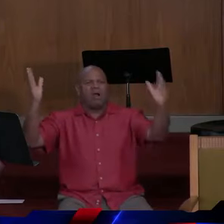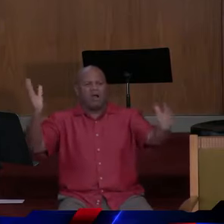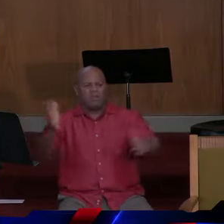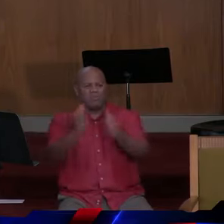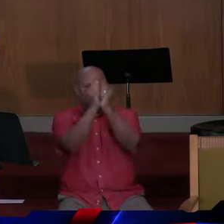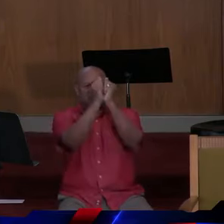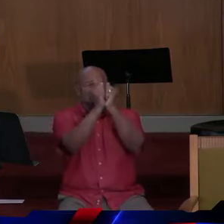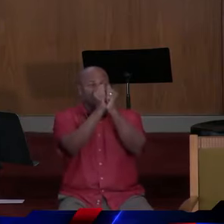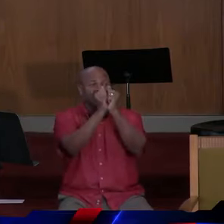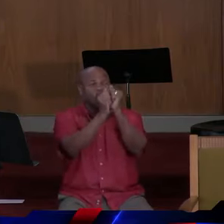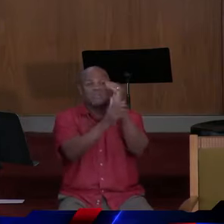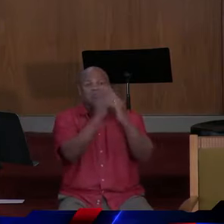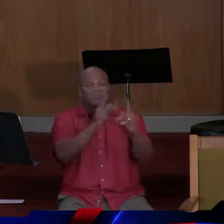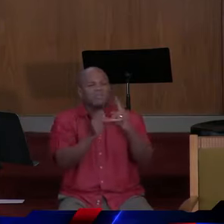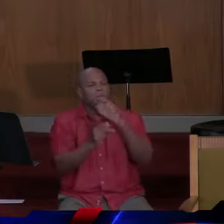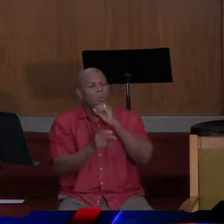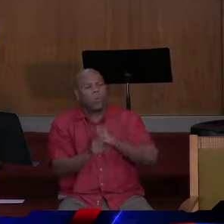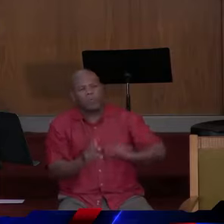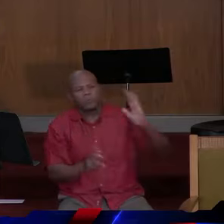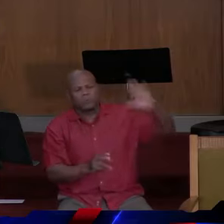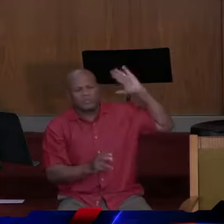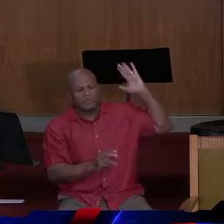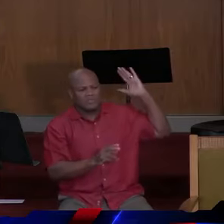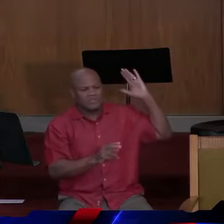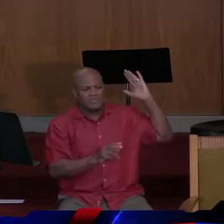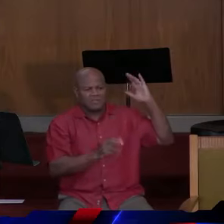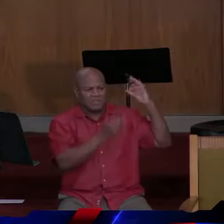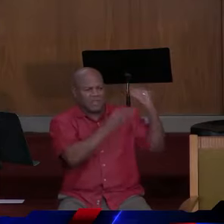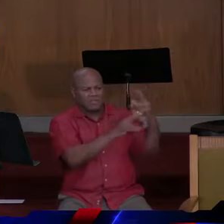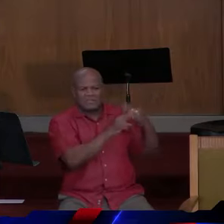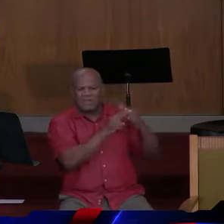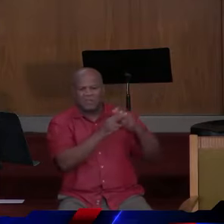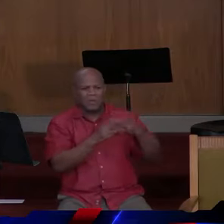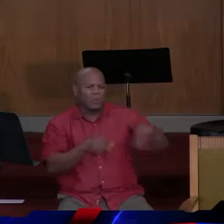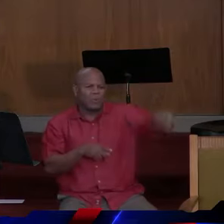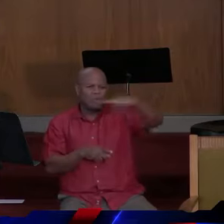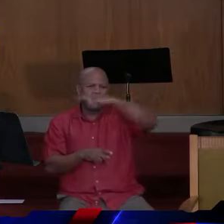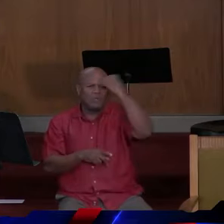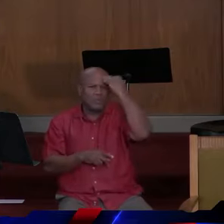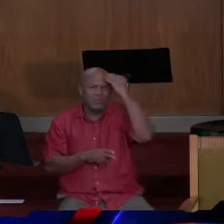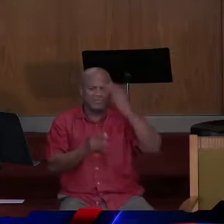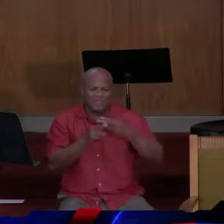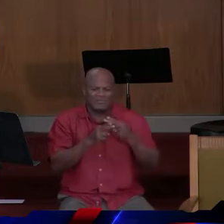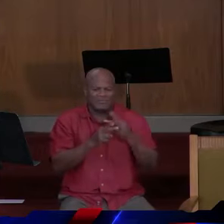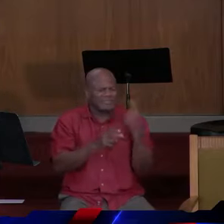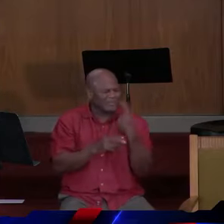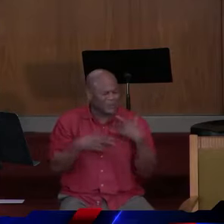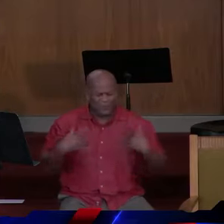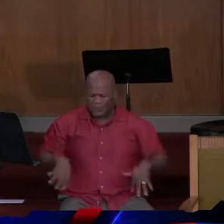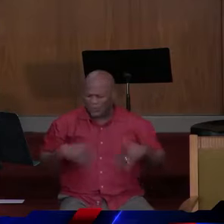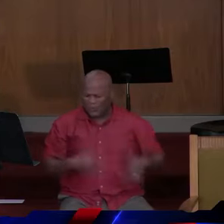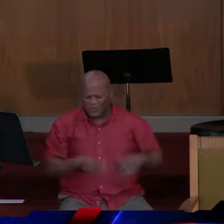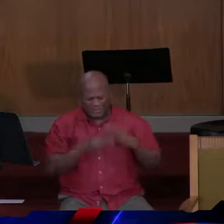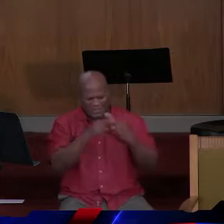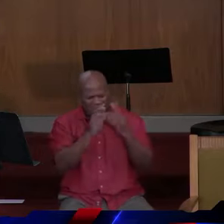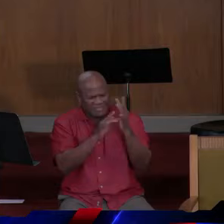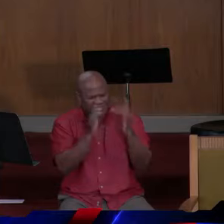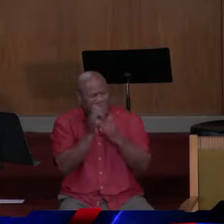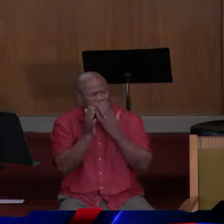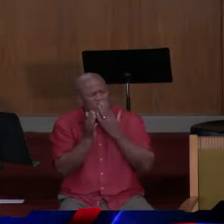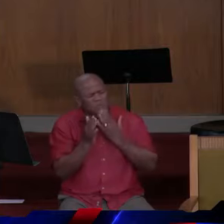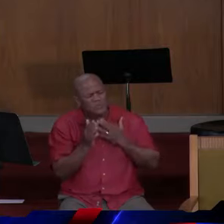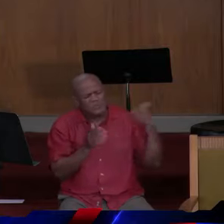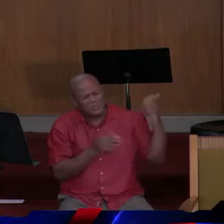the ancients have lost his name, but we know his name. And there's something about the name of Jesus. It's sweeter as the day goes